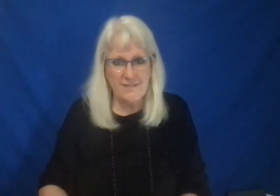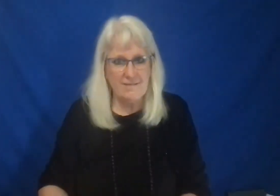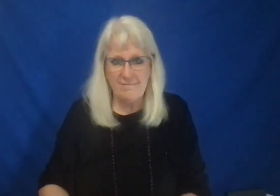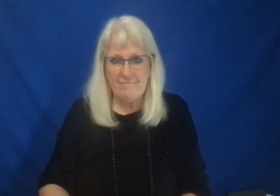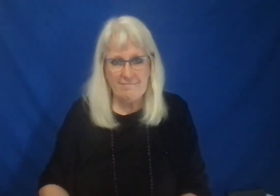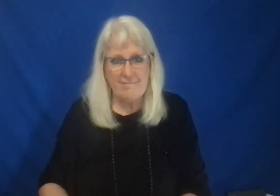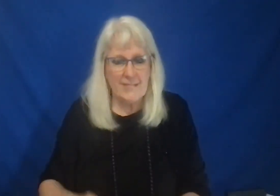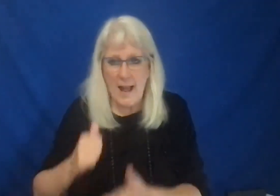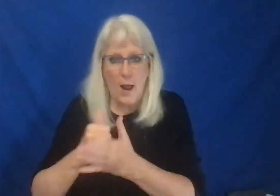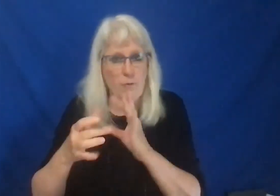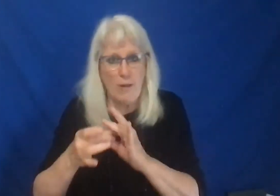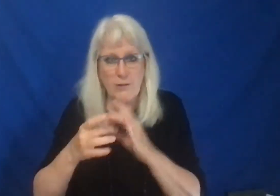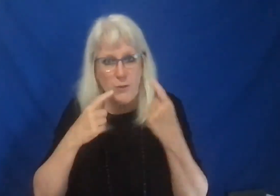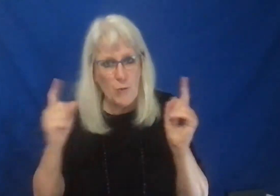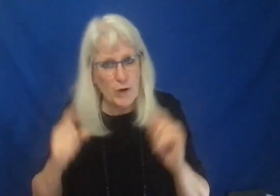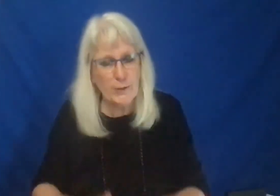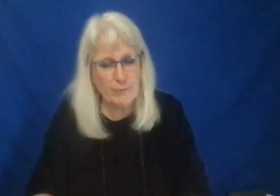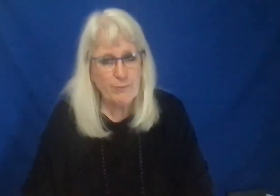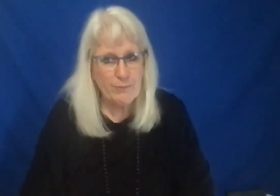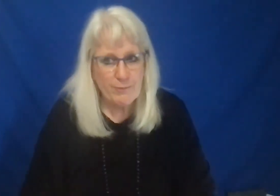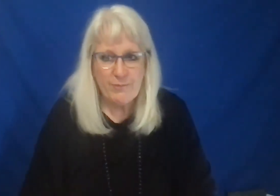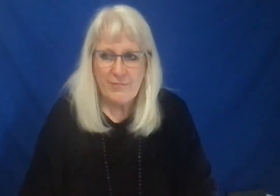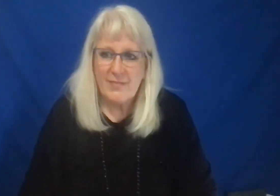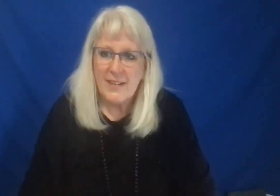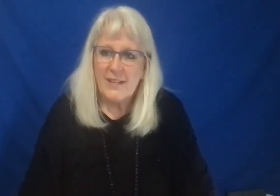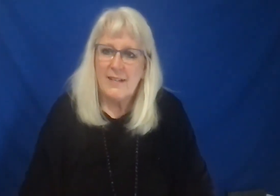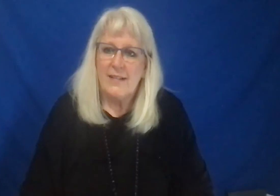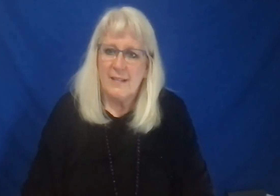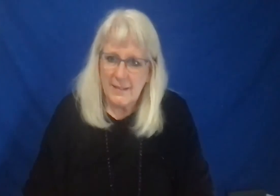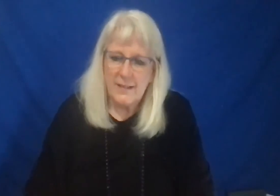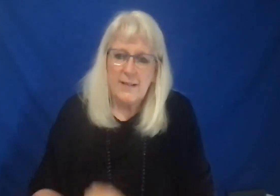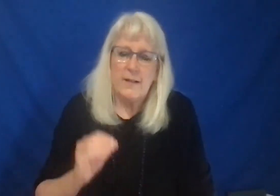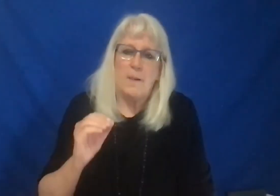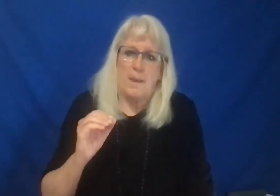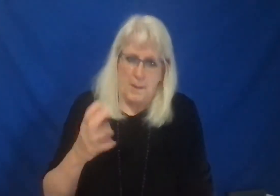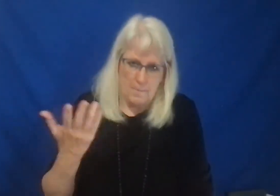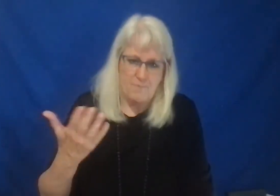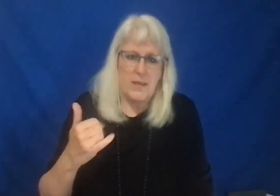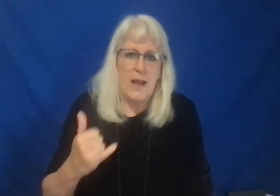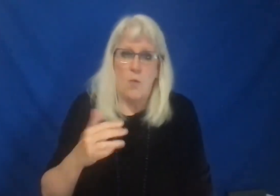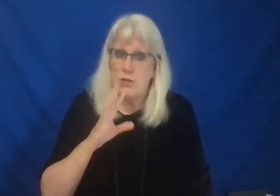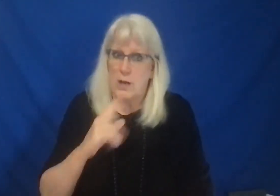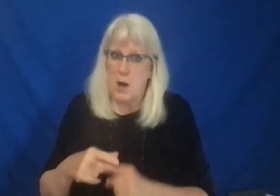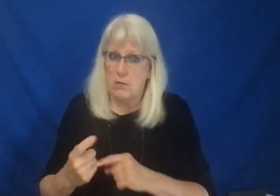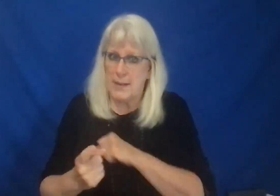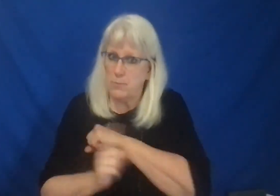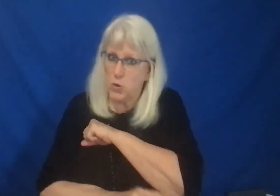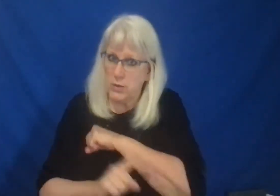in daily life. And then we talk about being punitive and how nothing should be